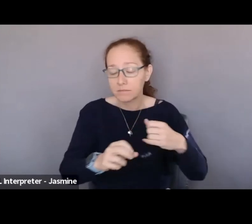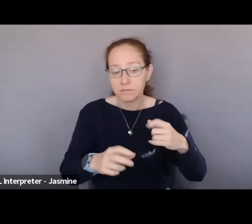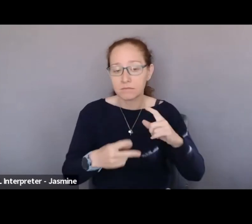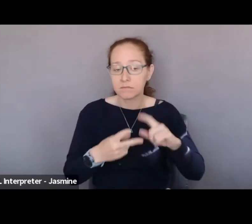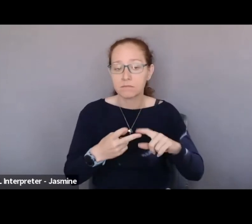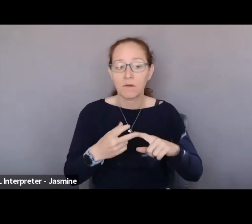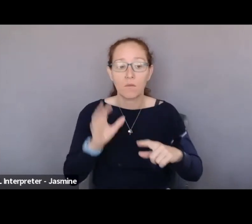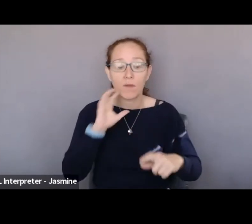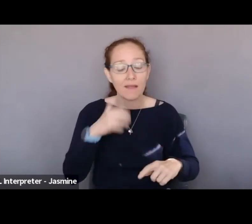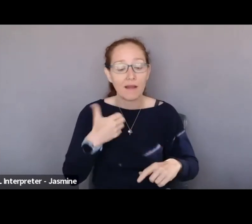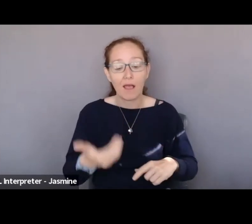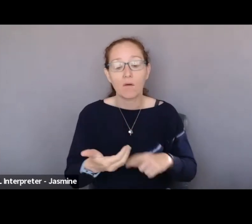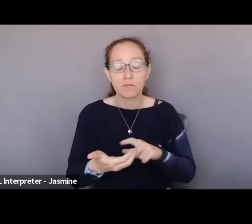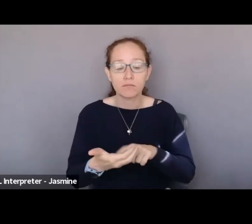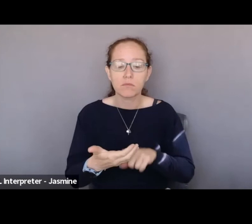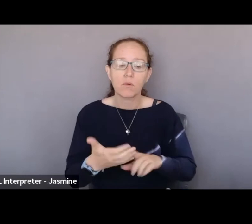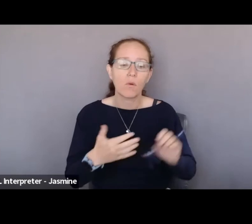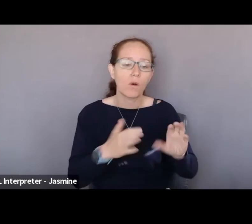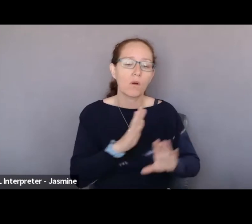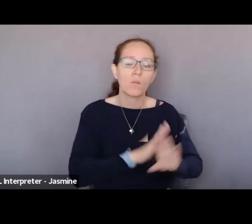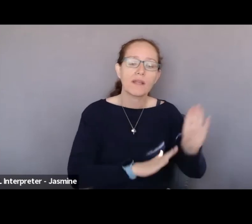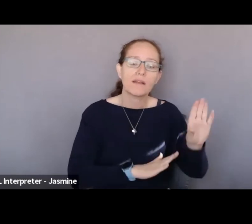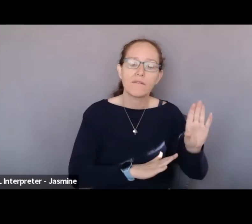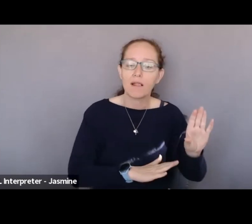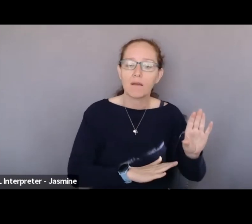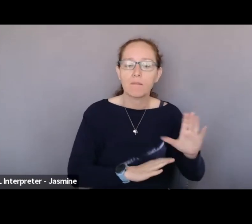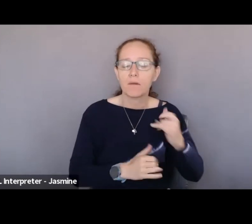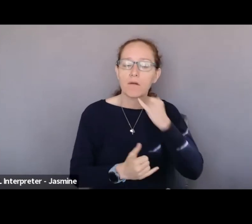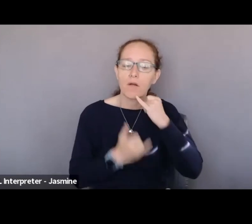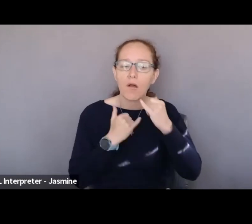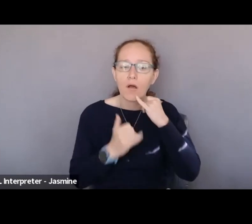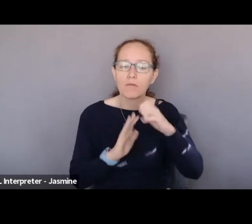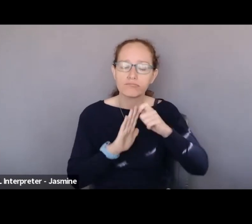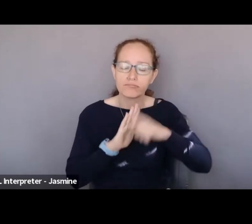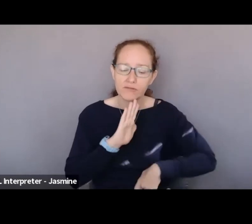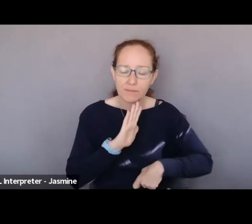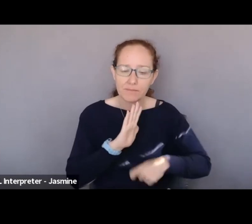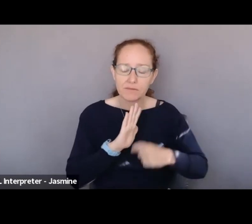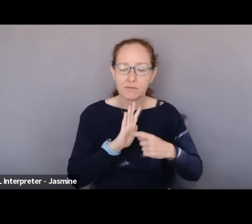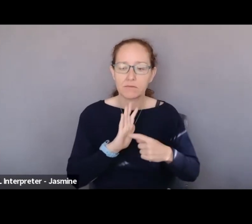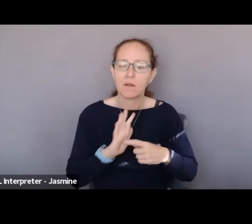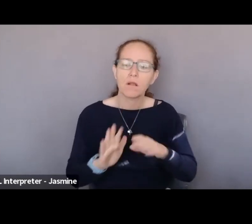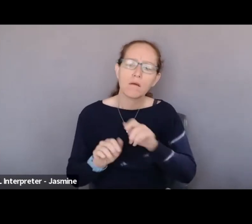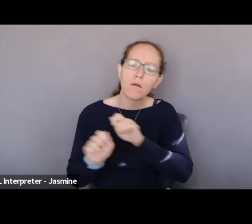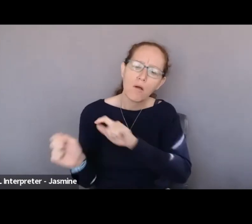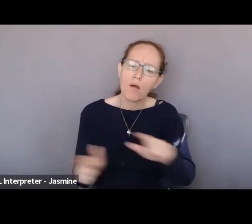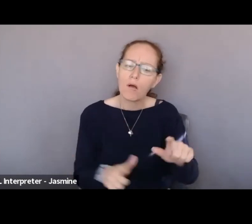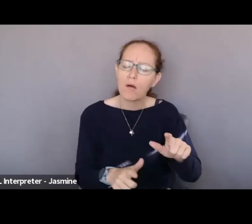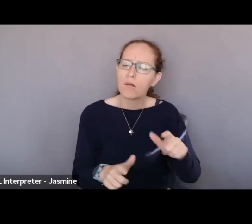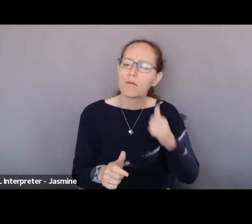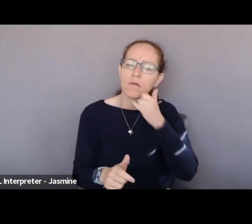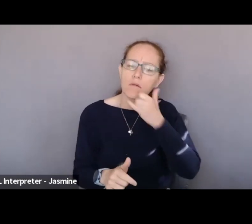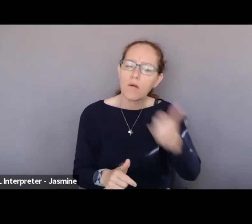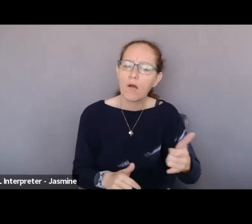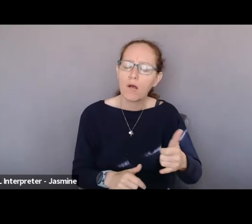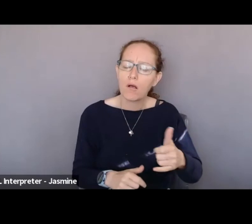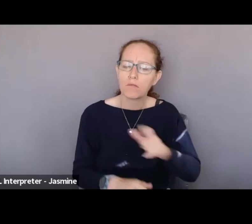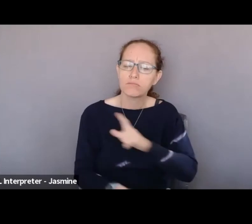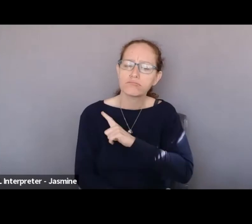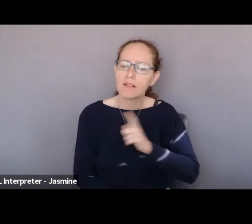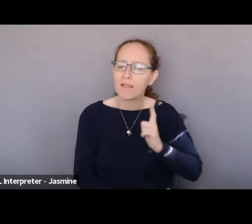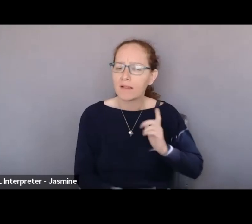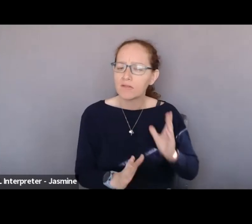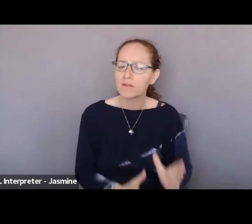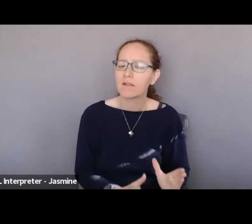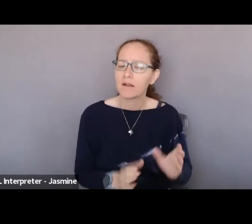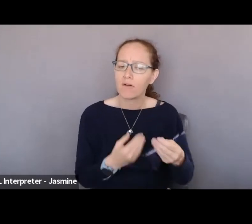like, all call an assemblyman or senator's office. And usually things happen, you know, on the weekend or after hours. So I love to